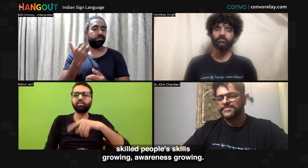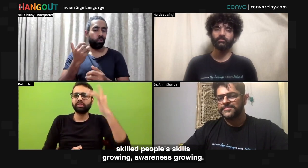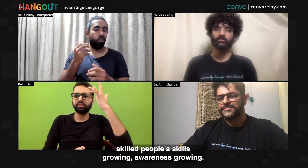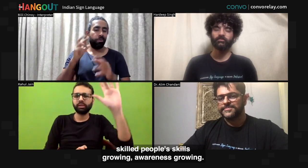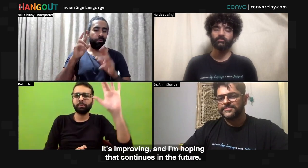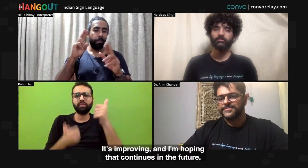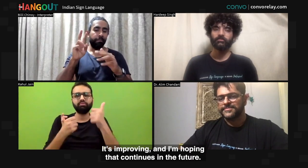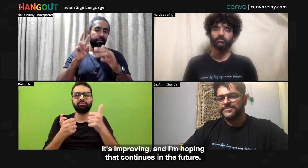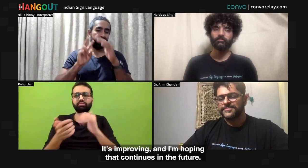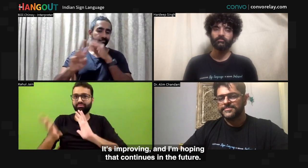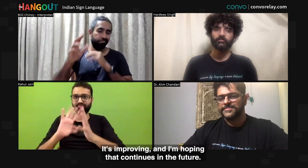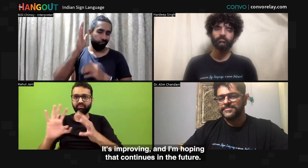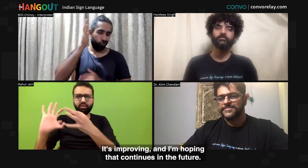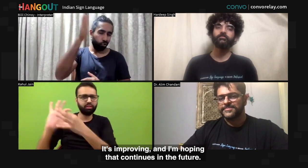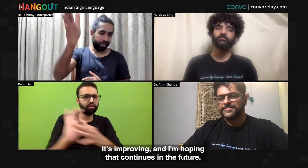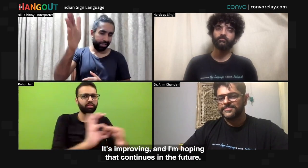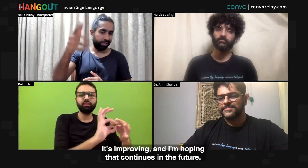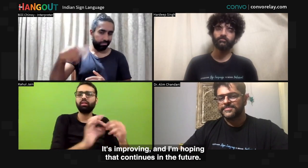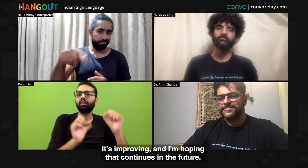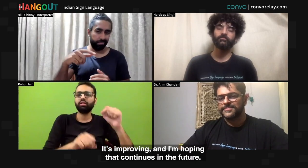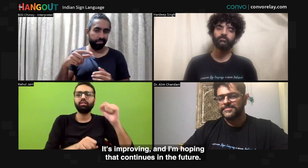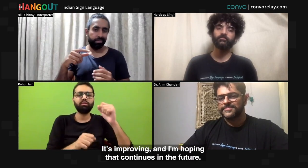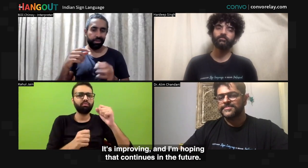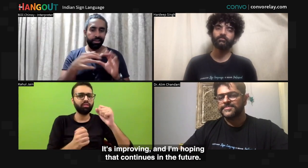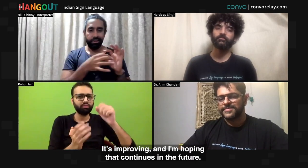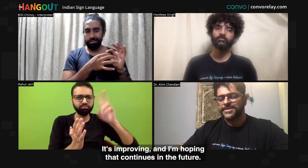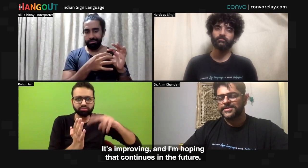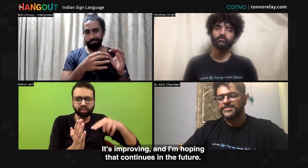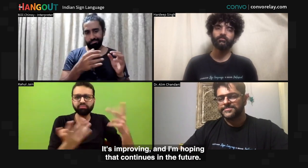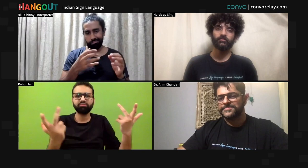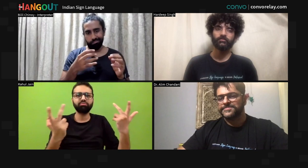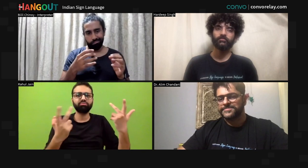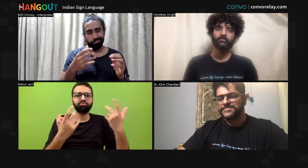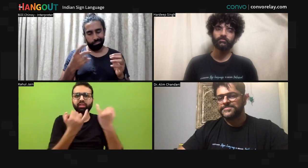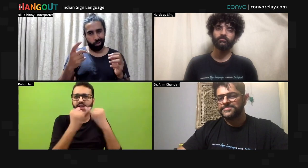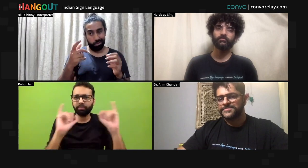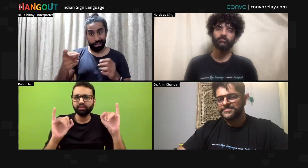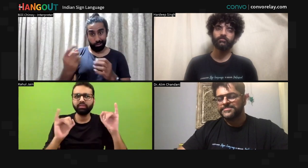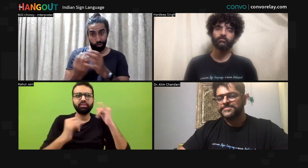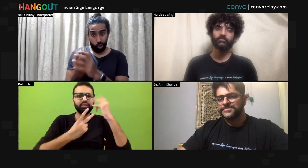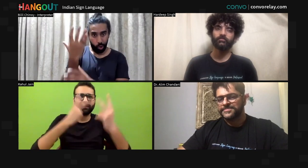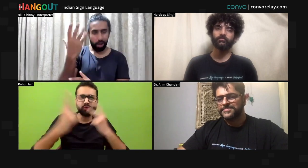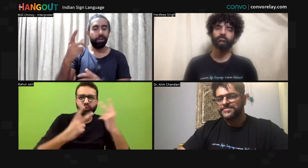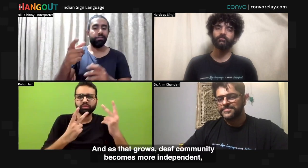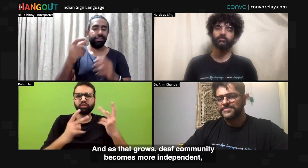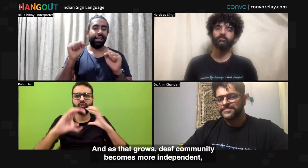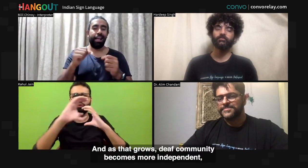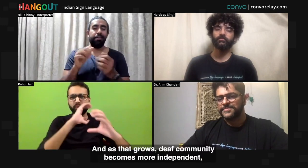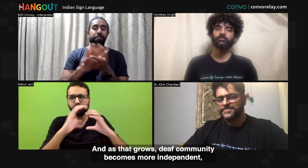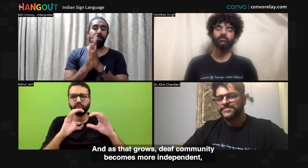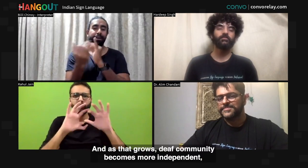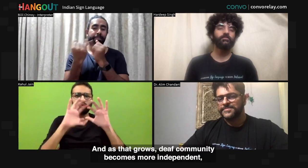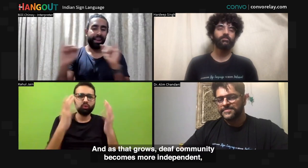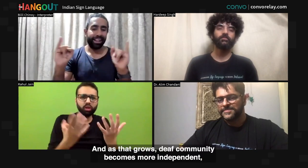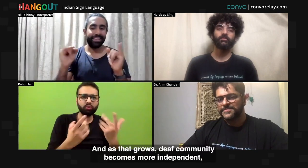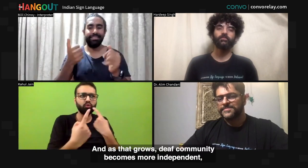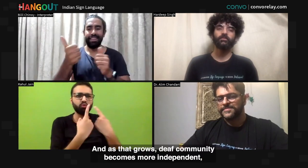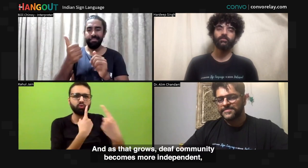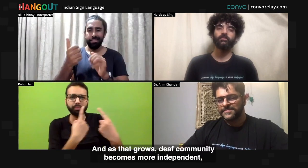and it's improving. And I'm hoping that continues, uh, in the future. Um, and as that grows, uh, deaf